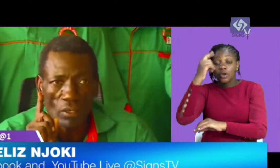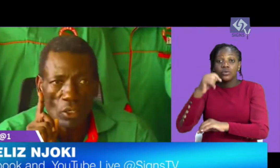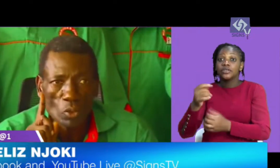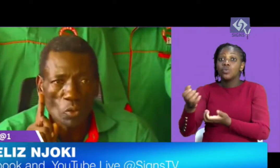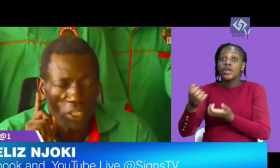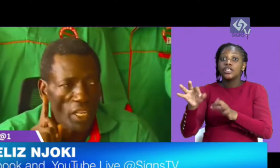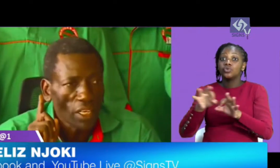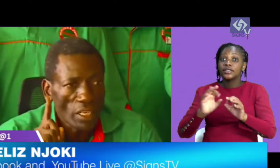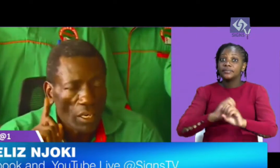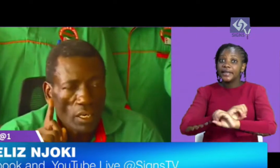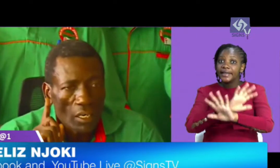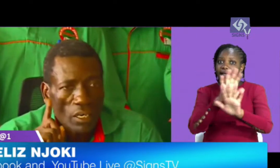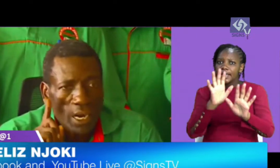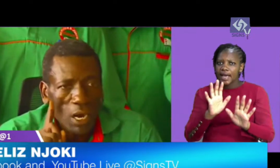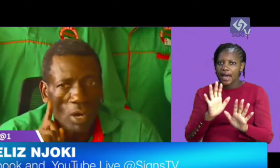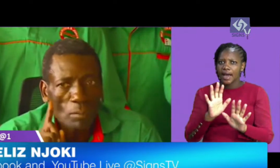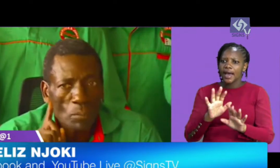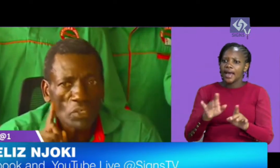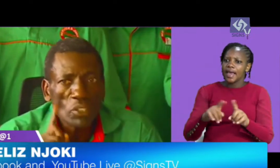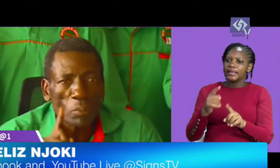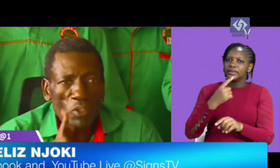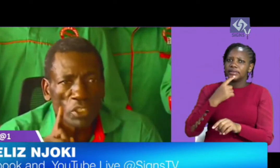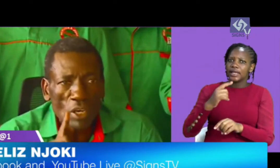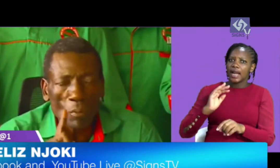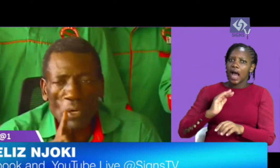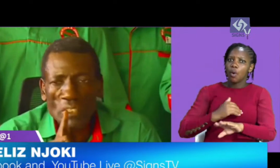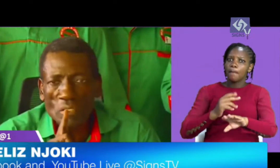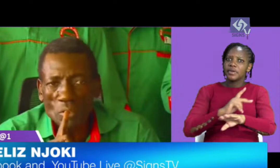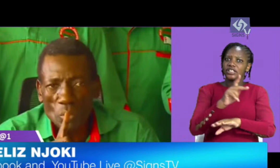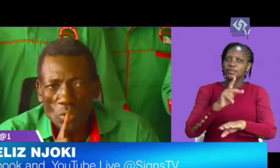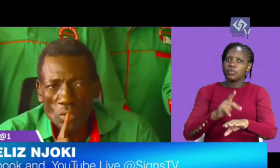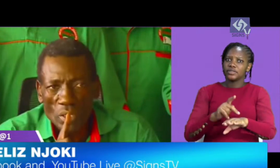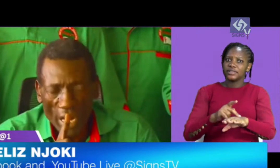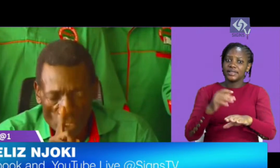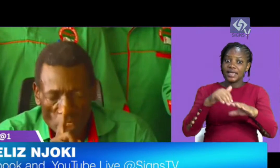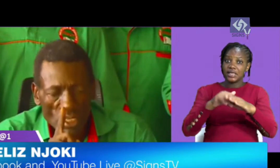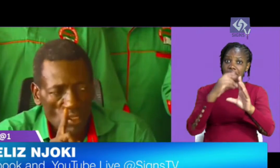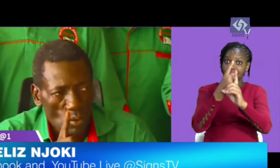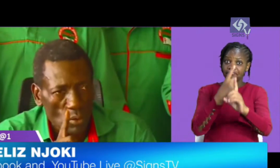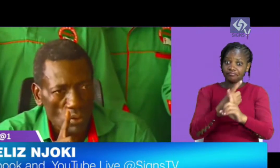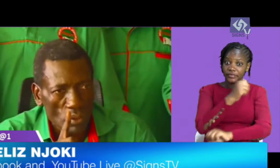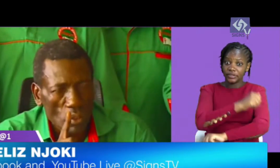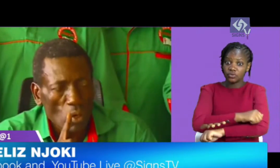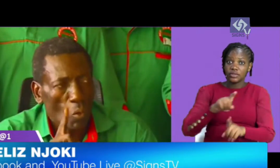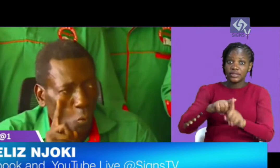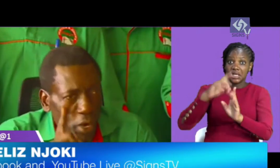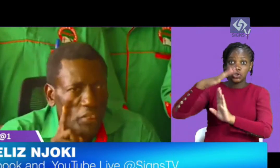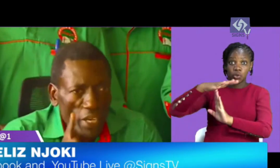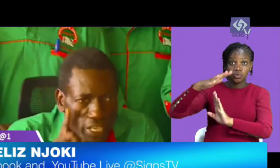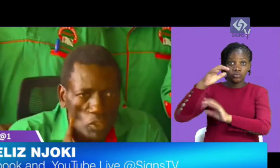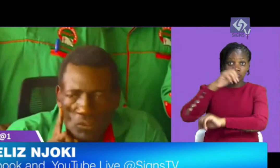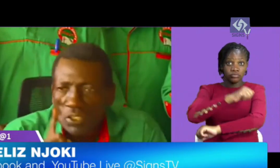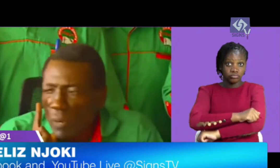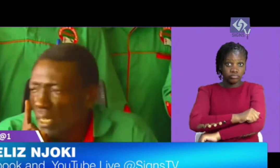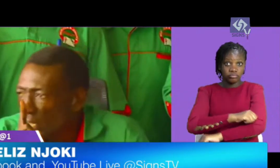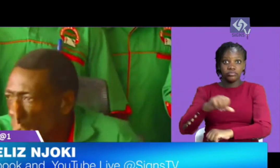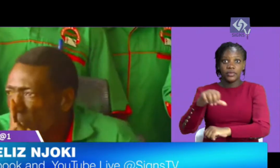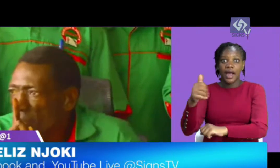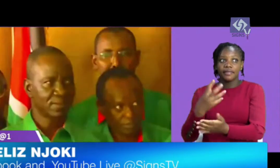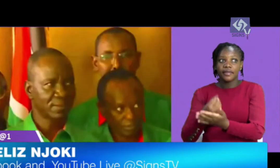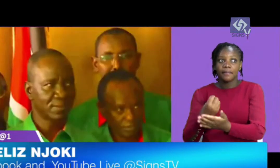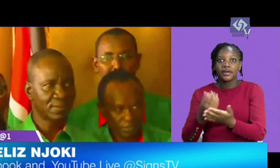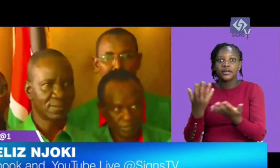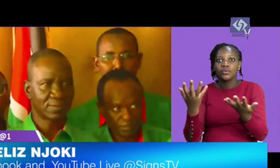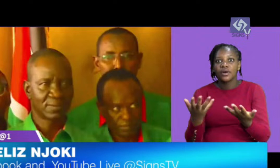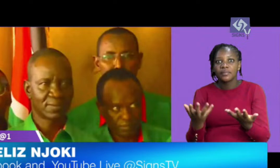clearly to tell our principals in the comprehensive schools and senior schools where the rest of this money